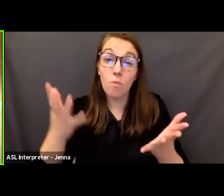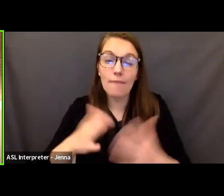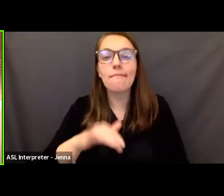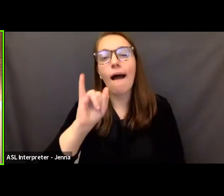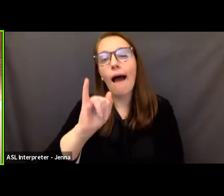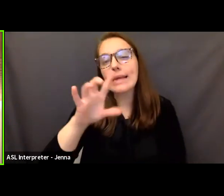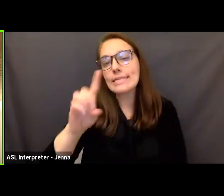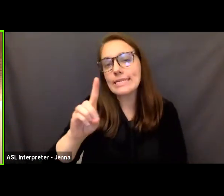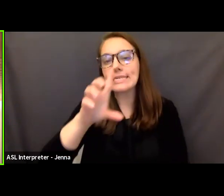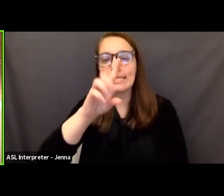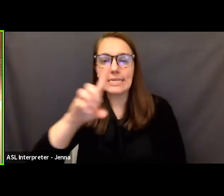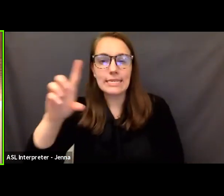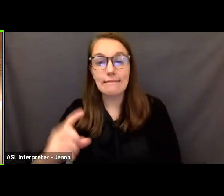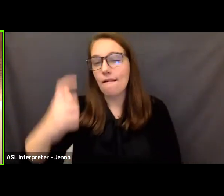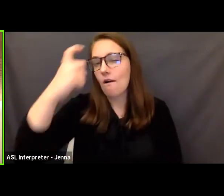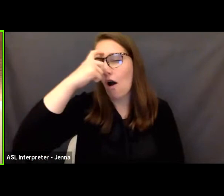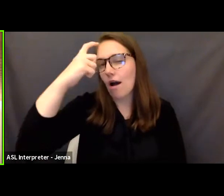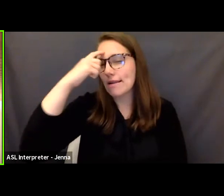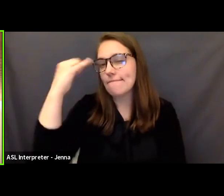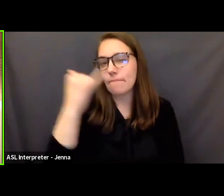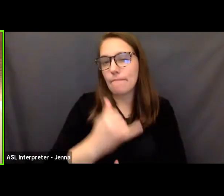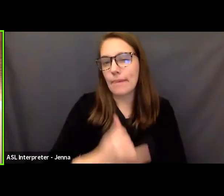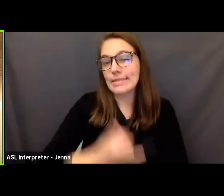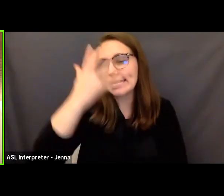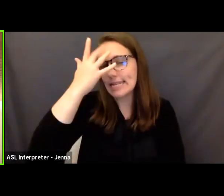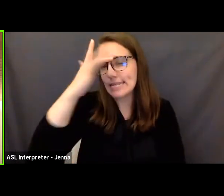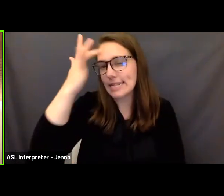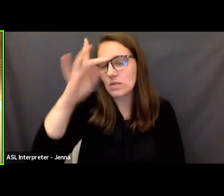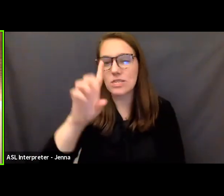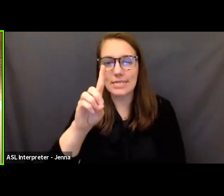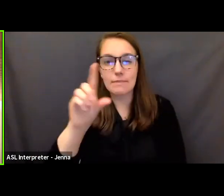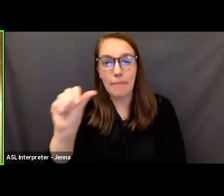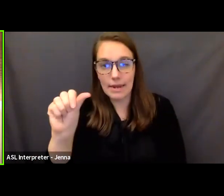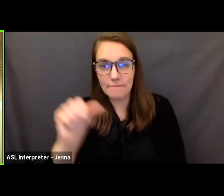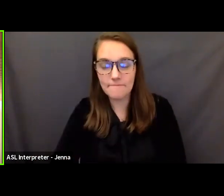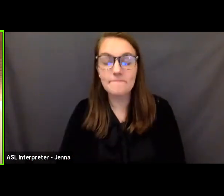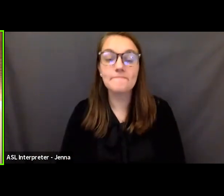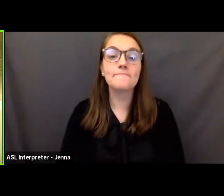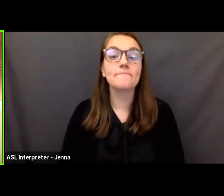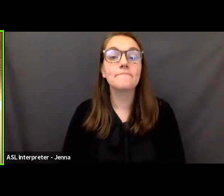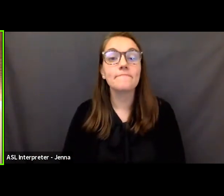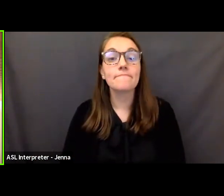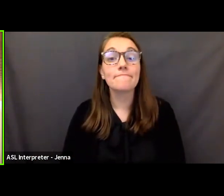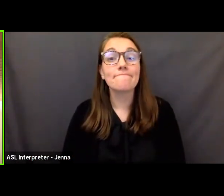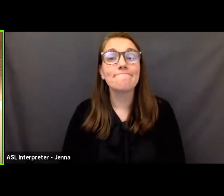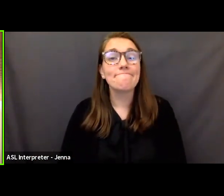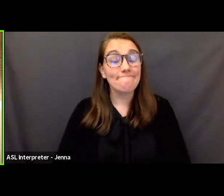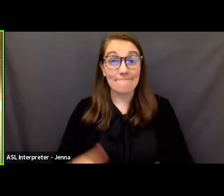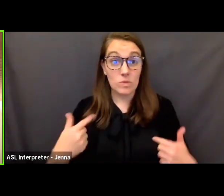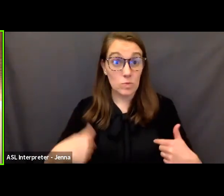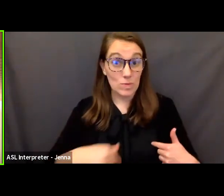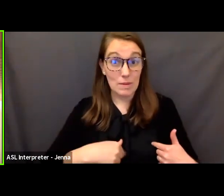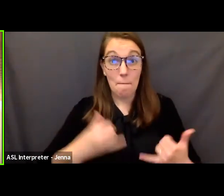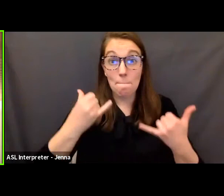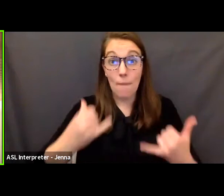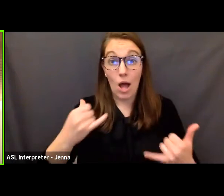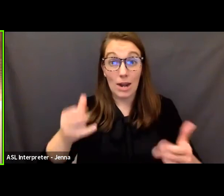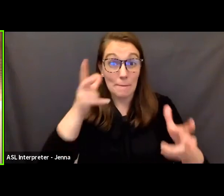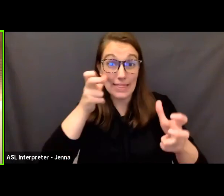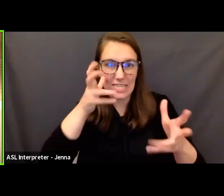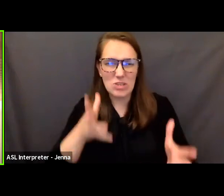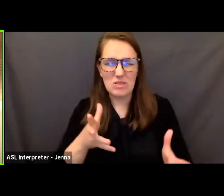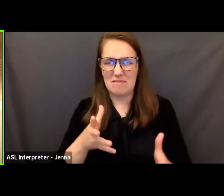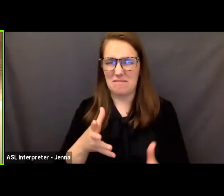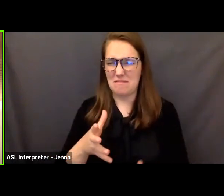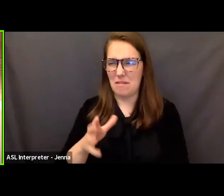just a quick note here on Aquinas' terminology. So to our contemporary ears, mindlessness may